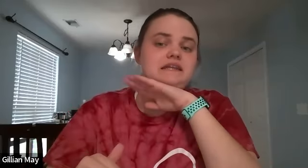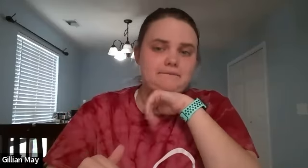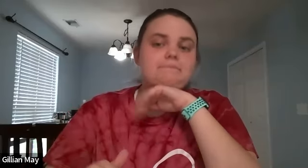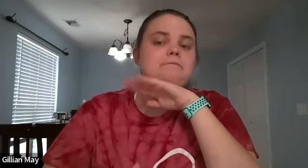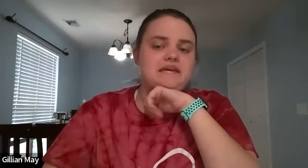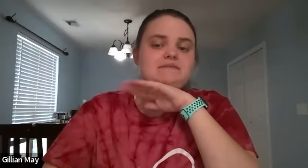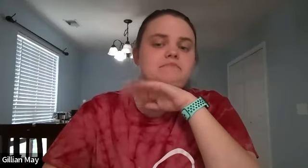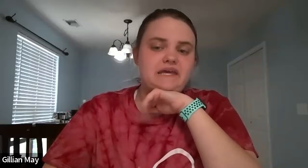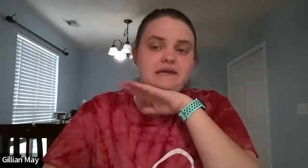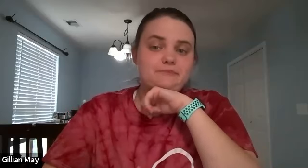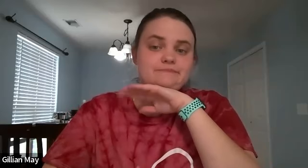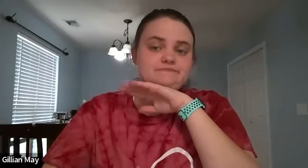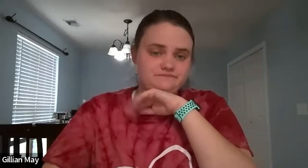Yep, then pig.